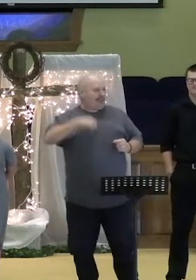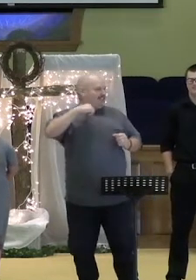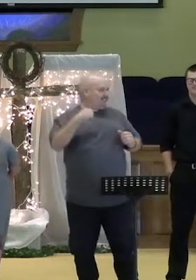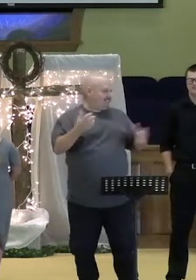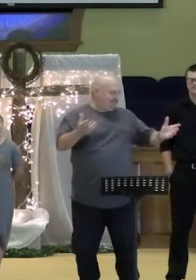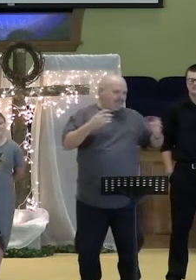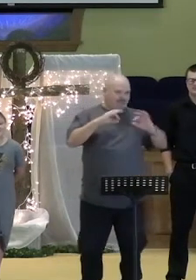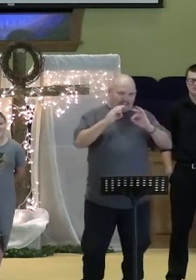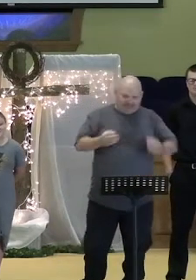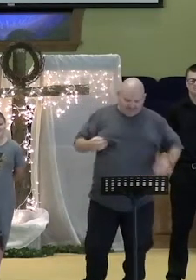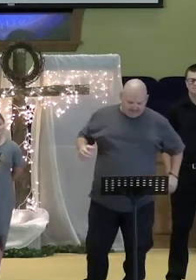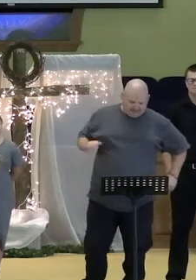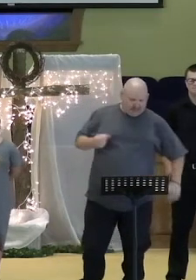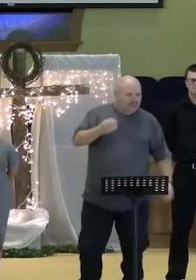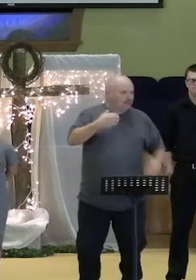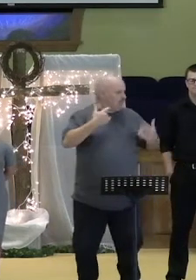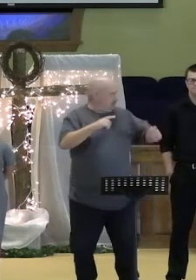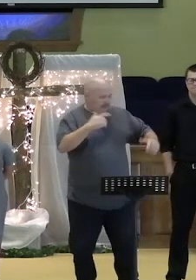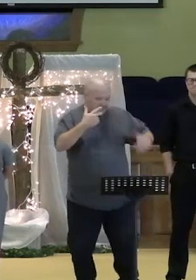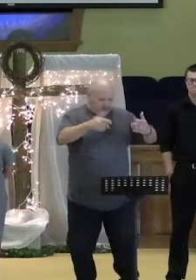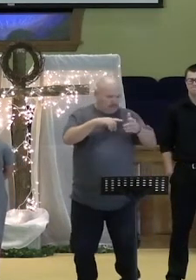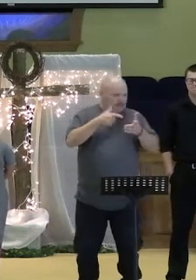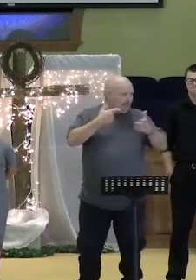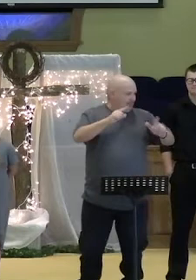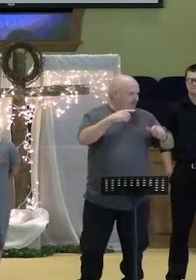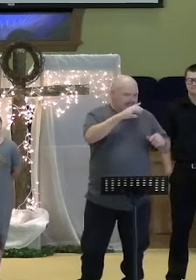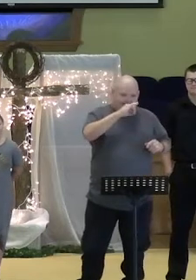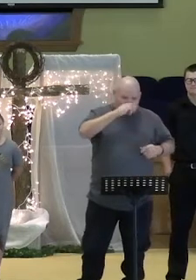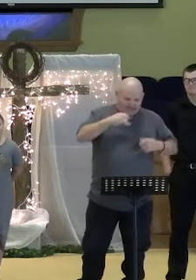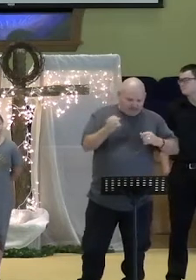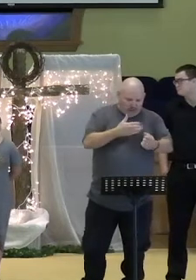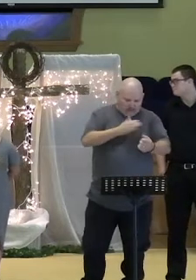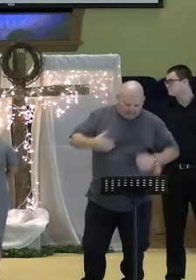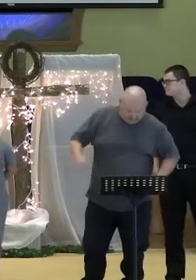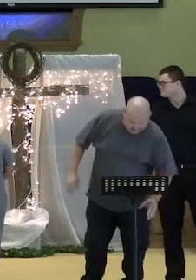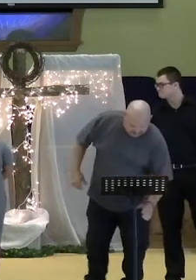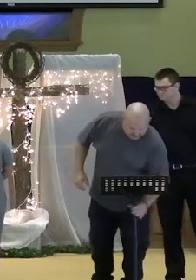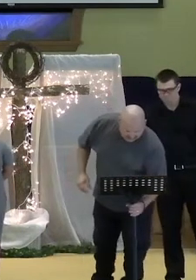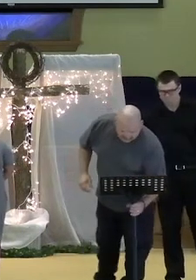also I know there's proud grandparents here and proud family. So we're going to let the kids sing now.